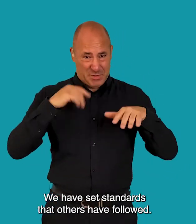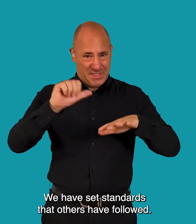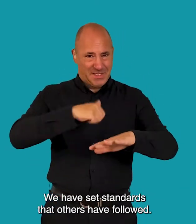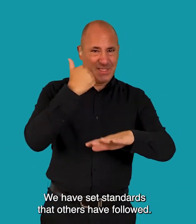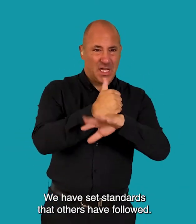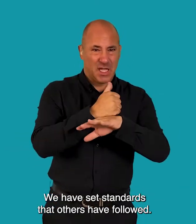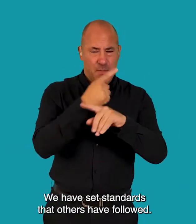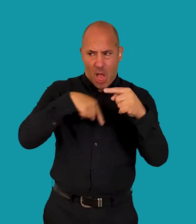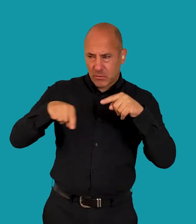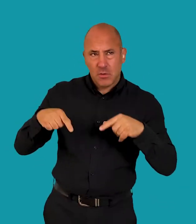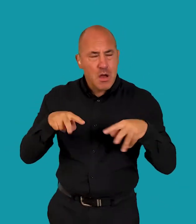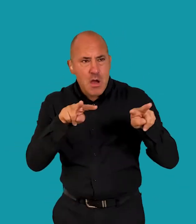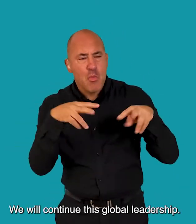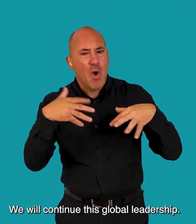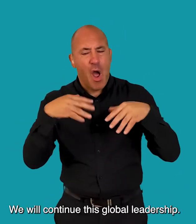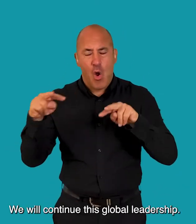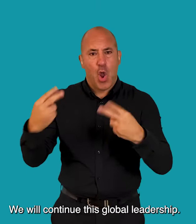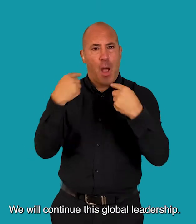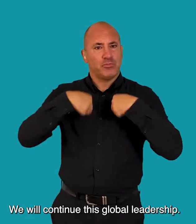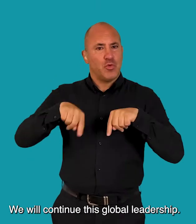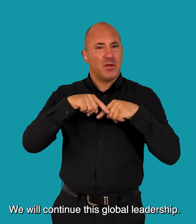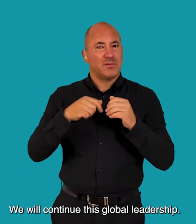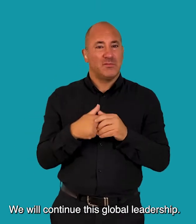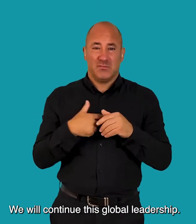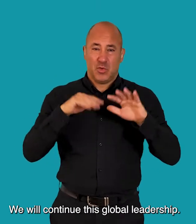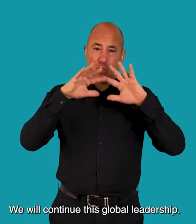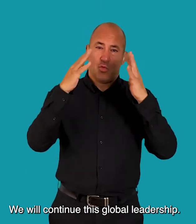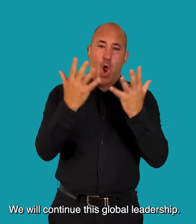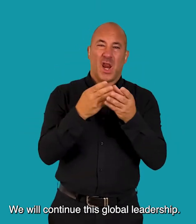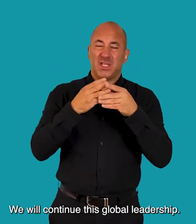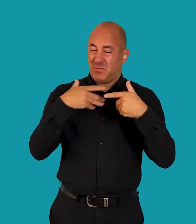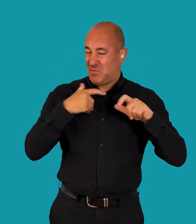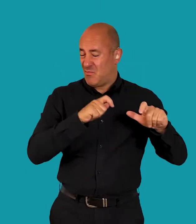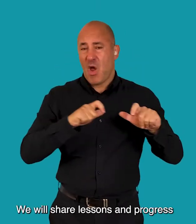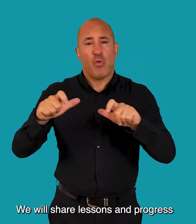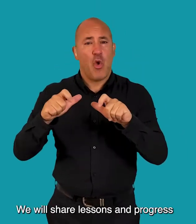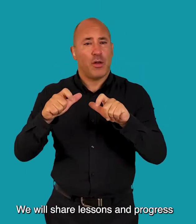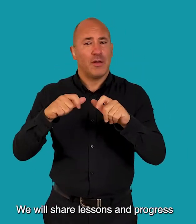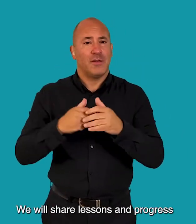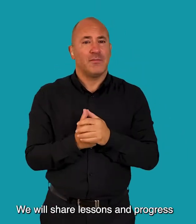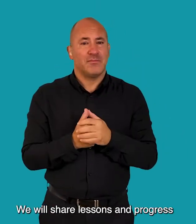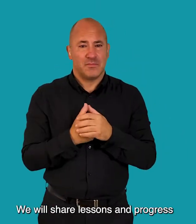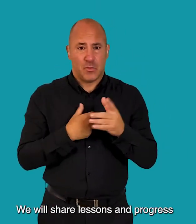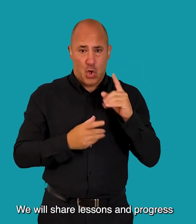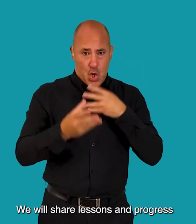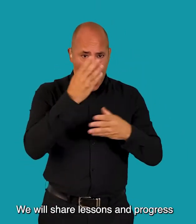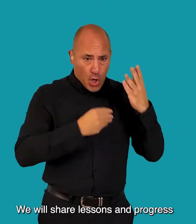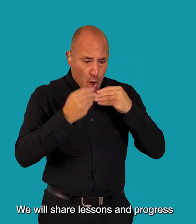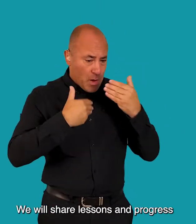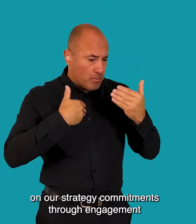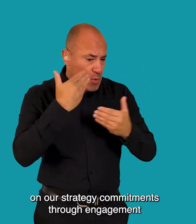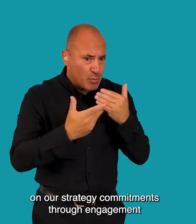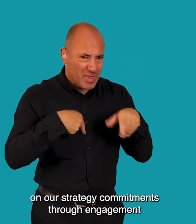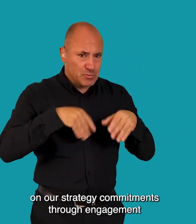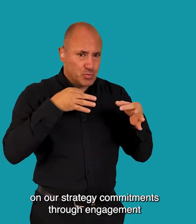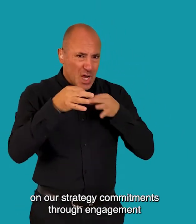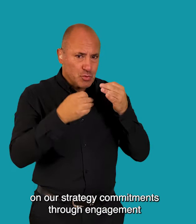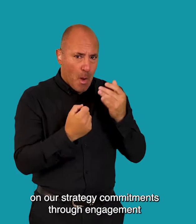have followed. We will continue this global leadership. We will share lessons and progress on our strategy